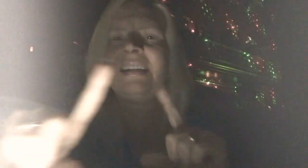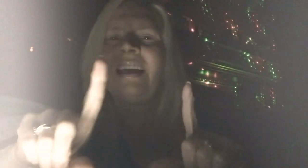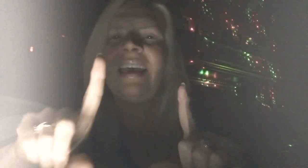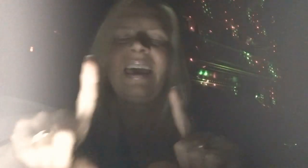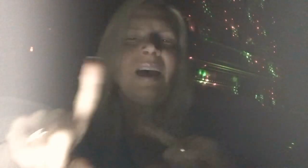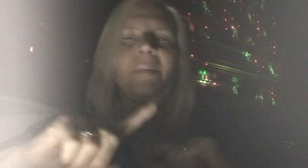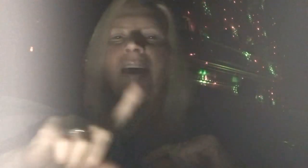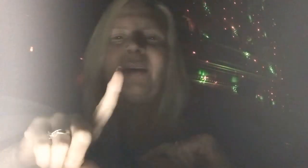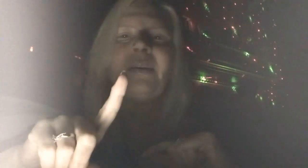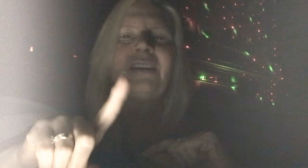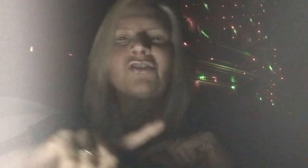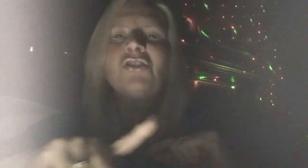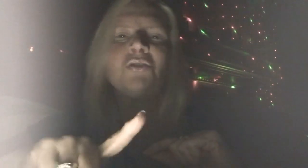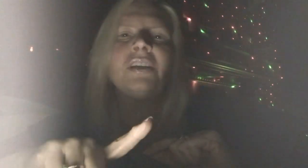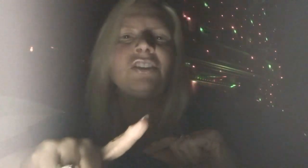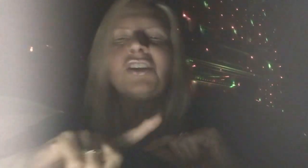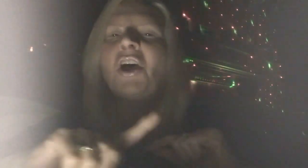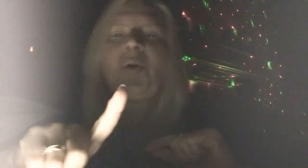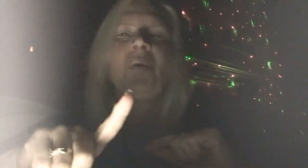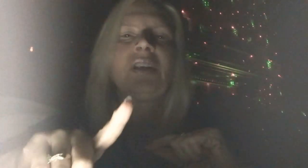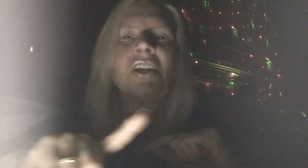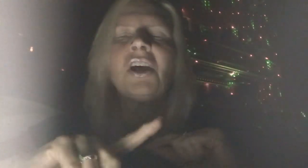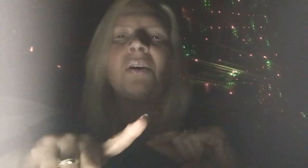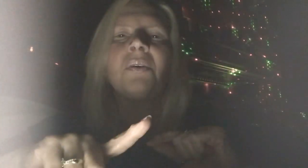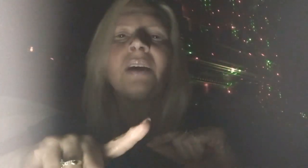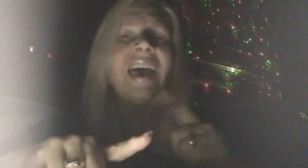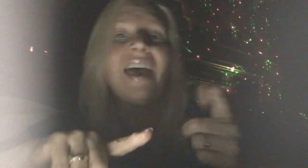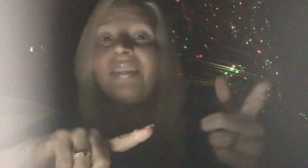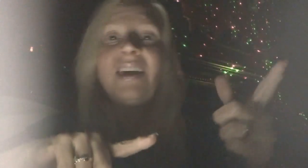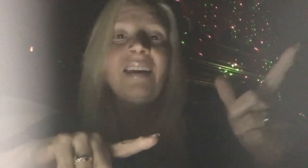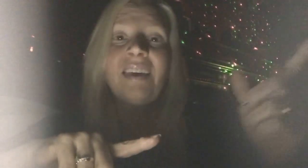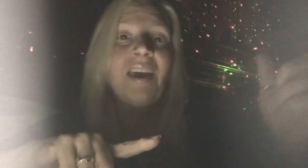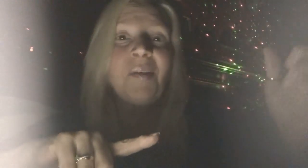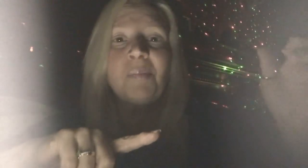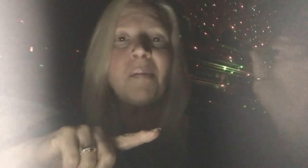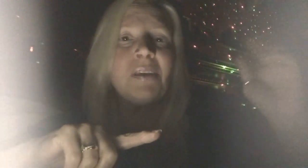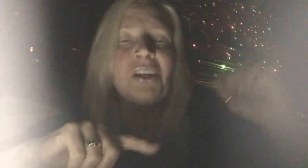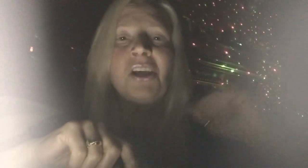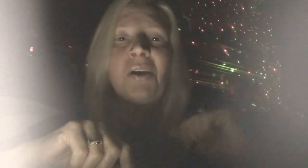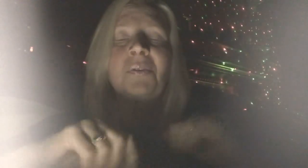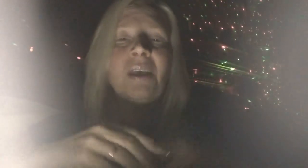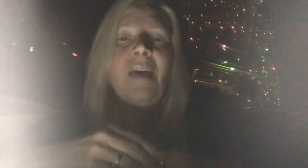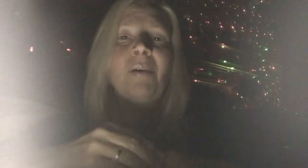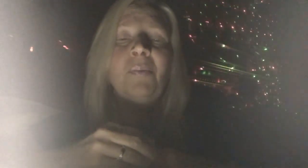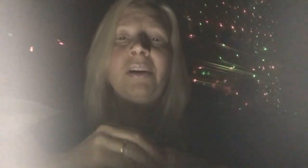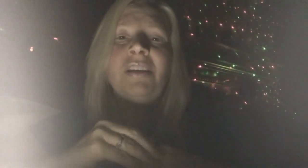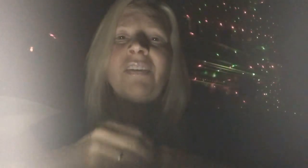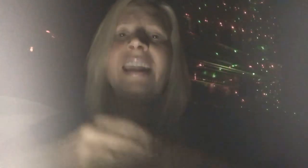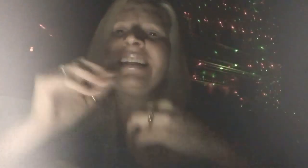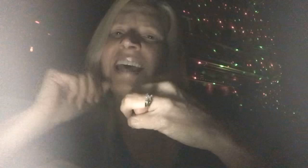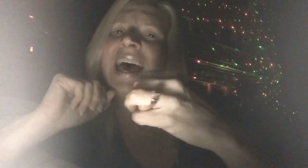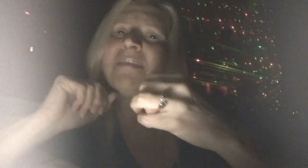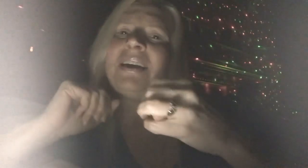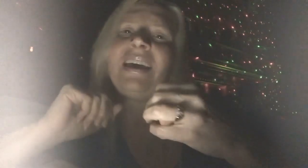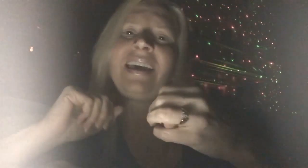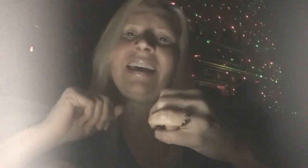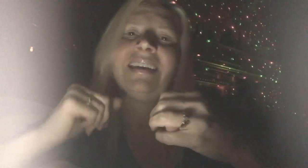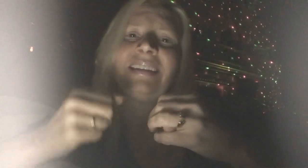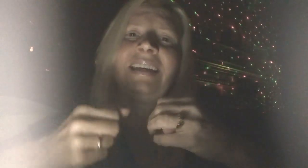half-hearted. Yeah, maybe it's true that you know when you know, and then again maybe you don't. But when you find a diamond,